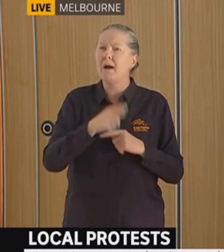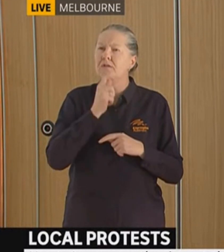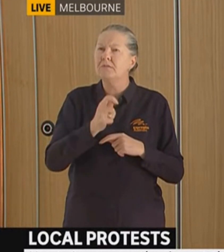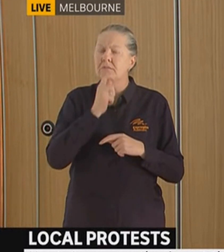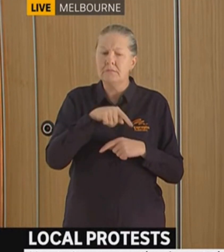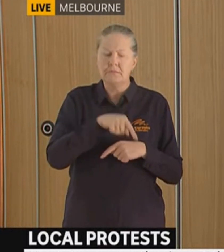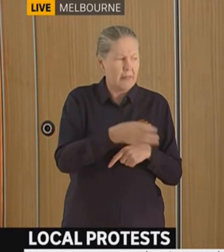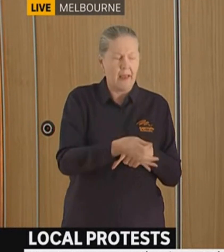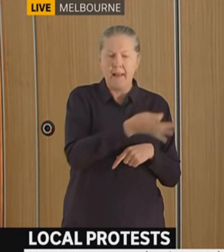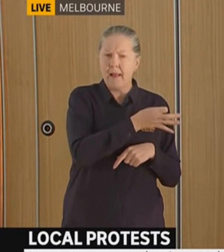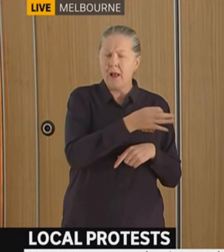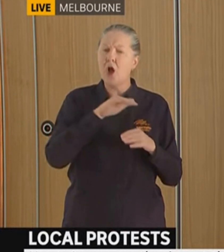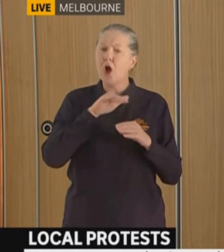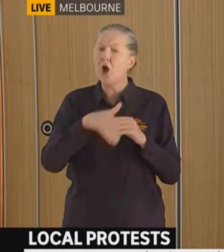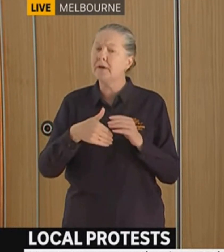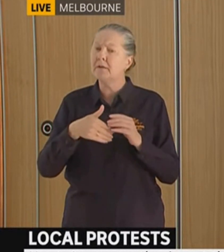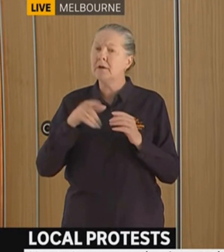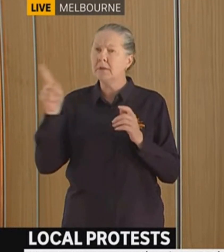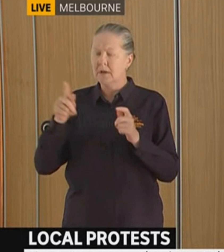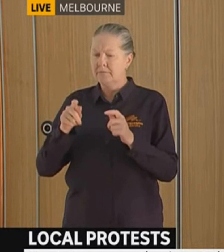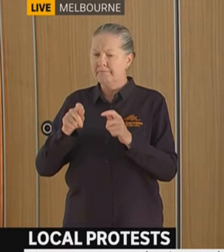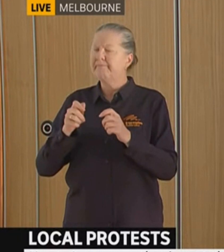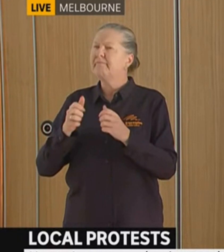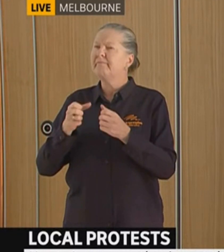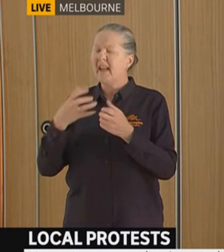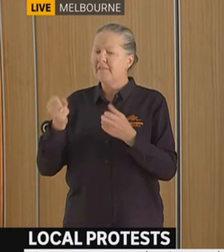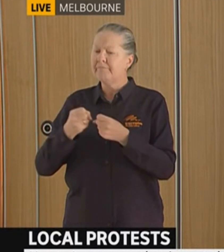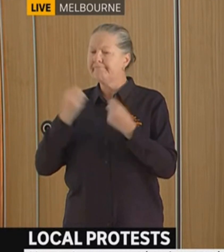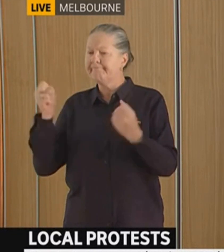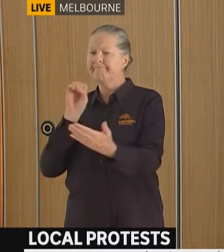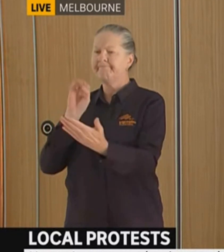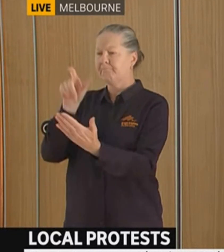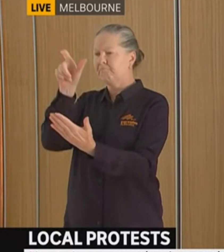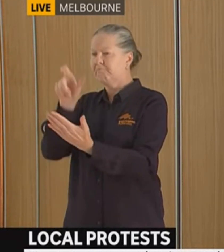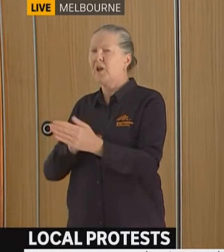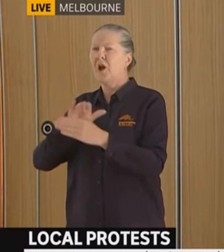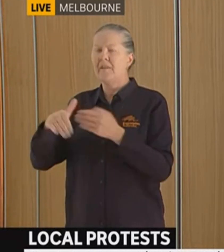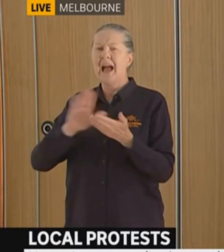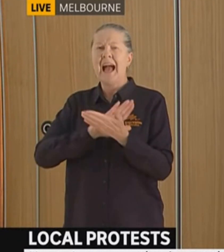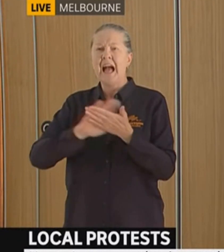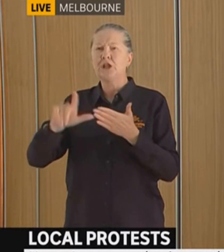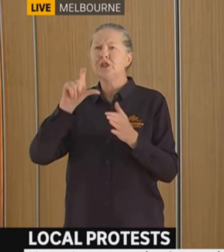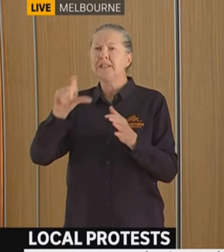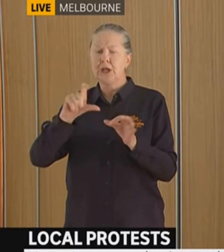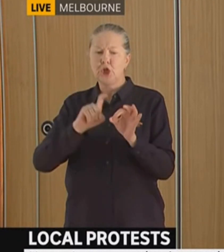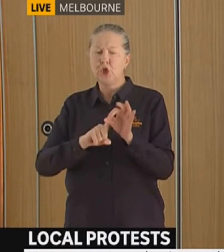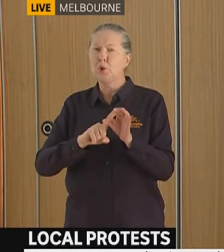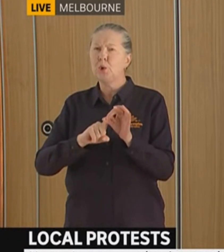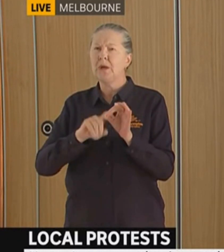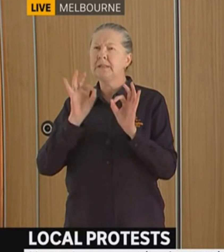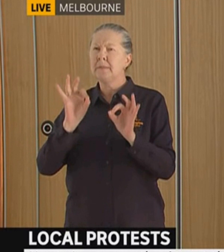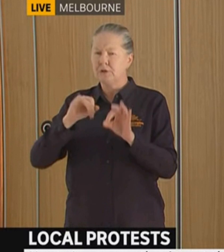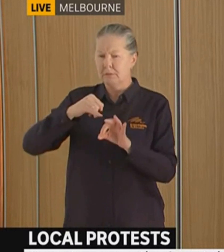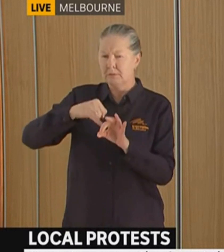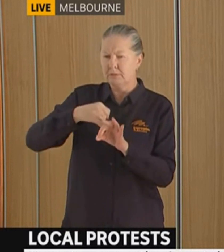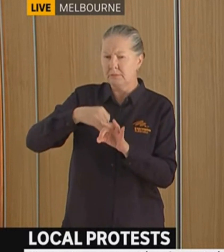about the academic paper in The Lancet that was retracted about hydroxychloroquine. The study